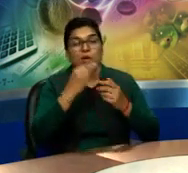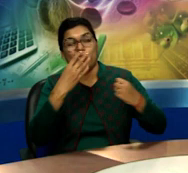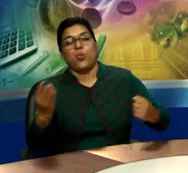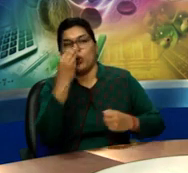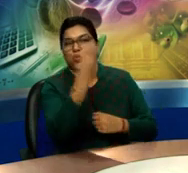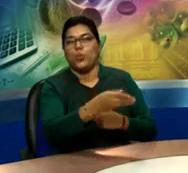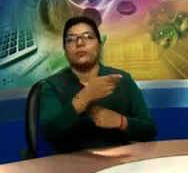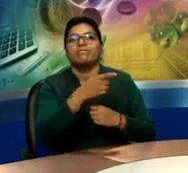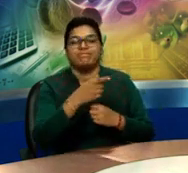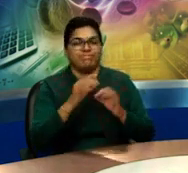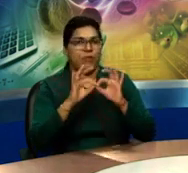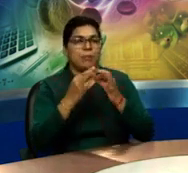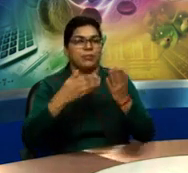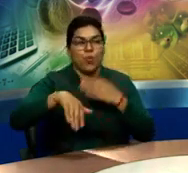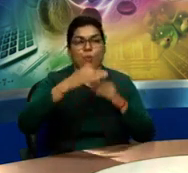We should not bully anyone.